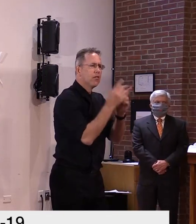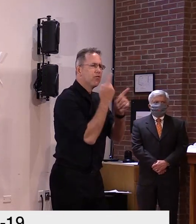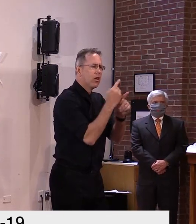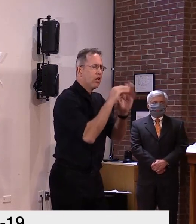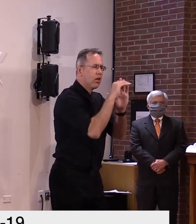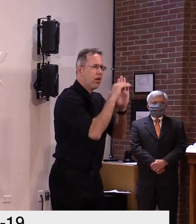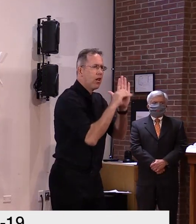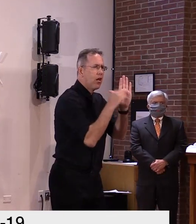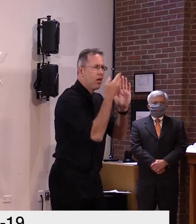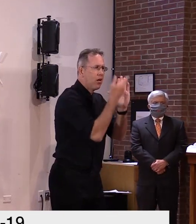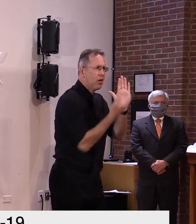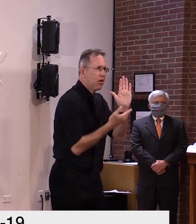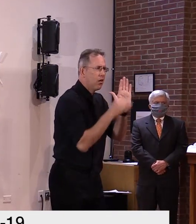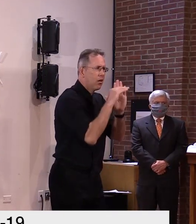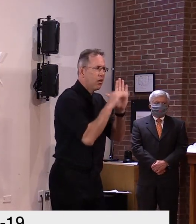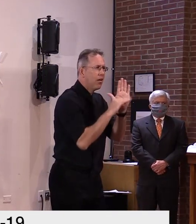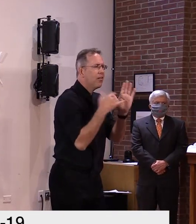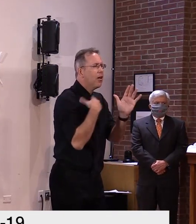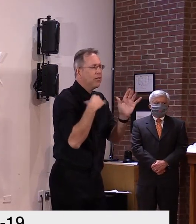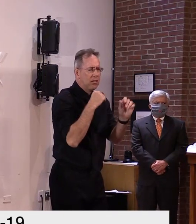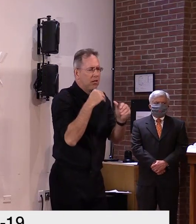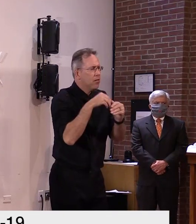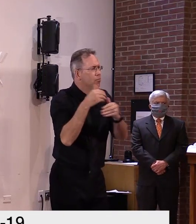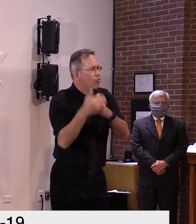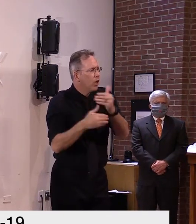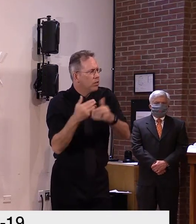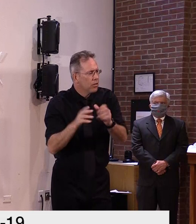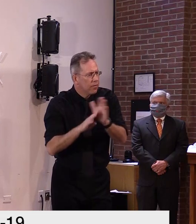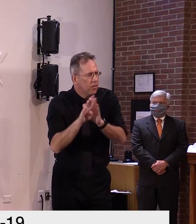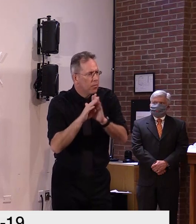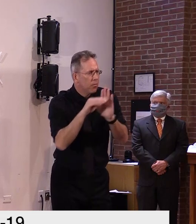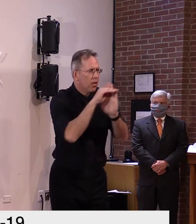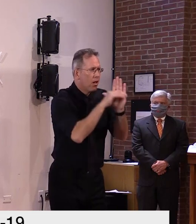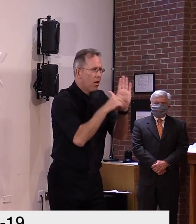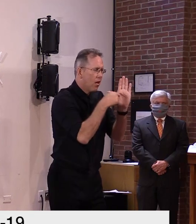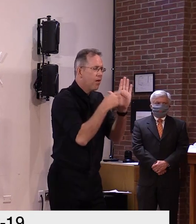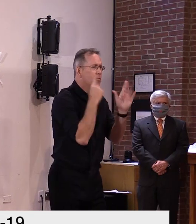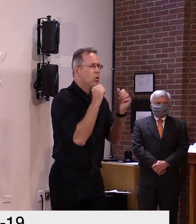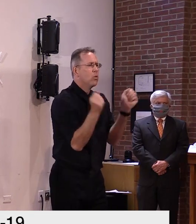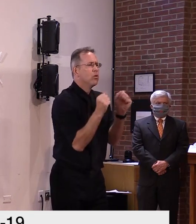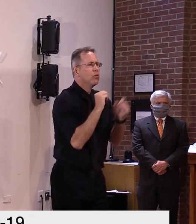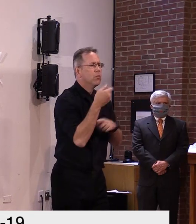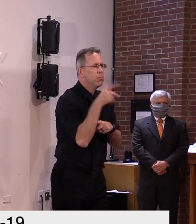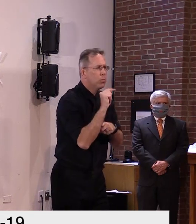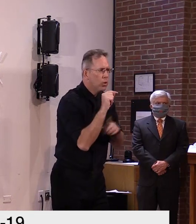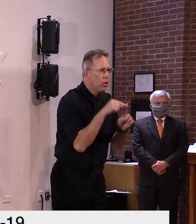is a process that should continue to go on and is based in sound public health and